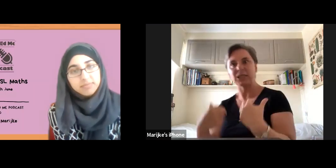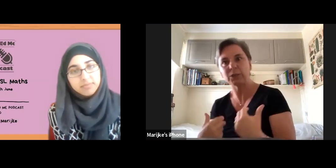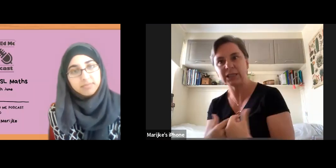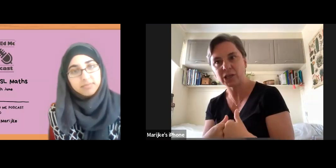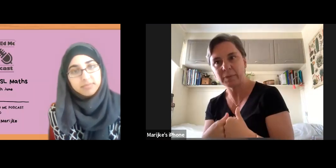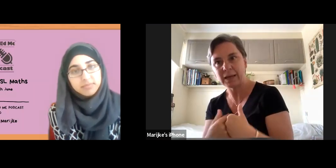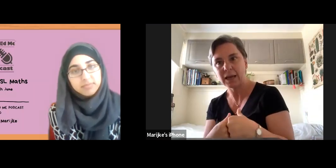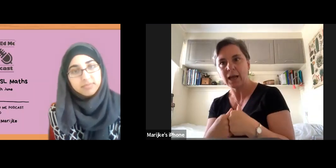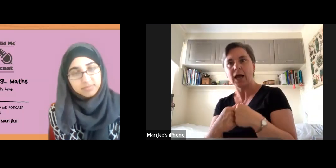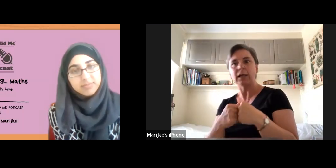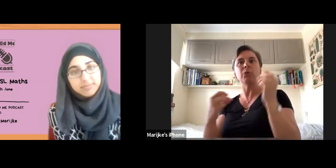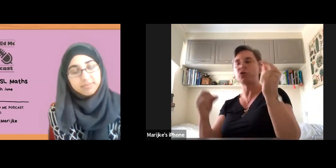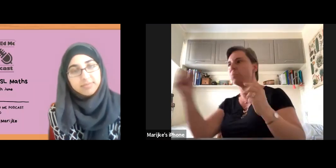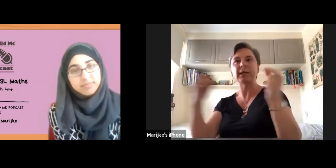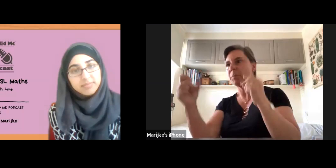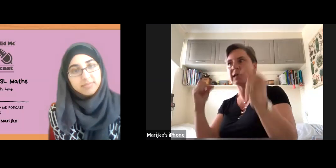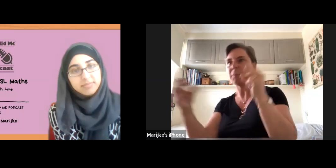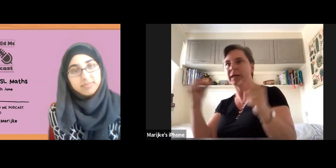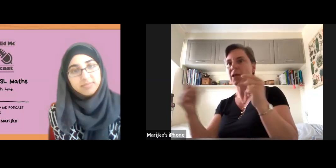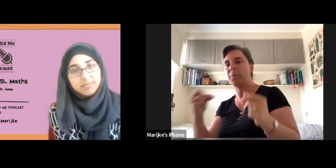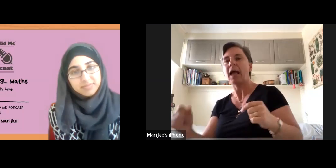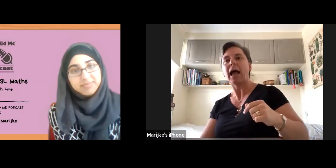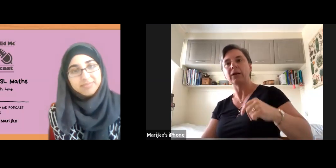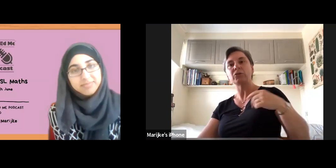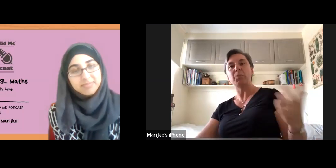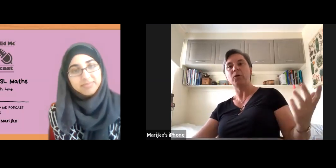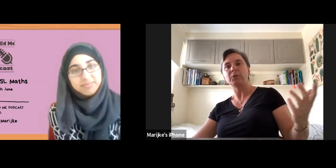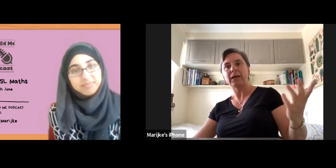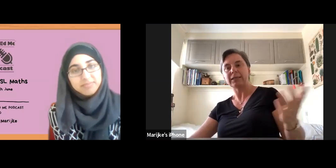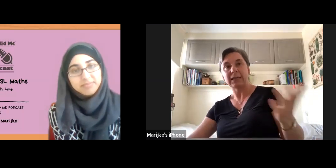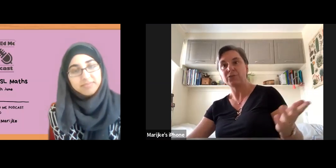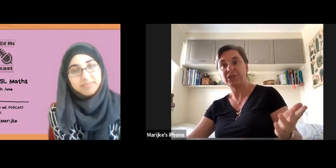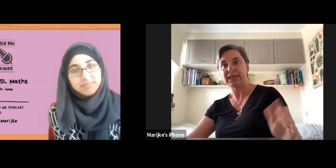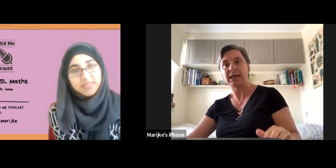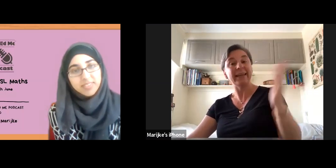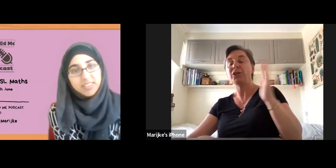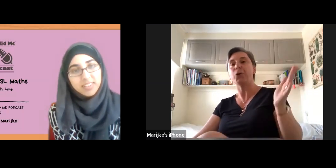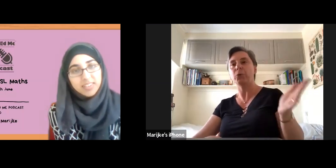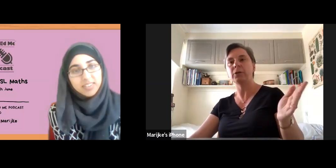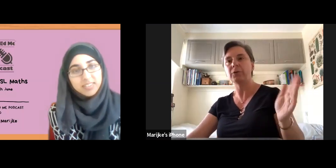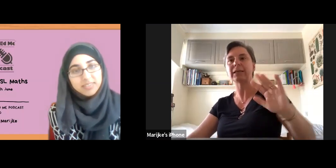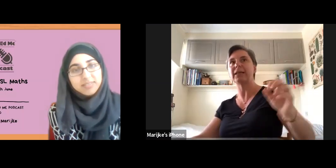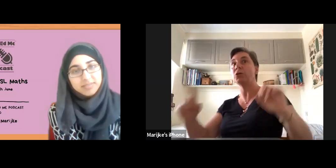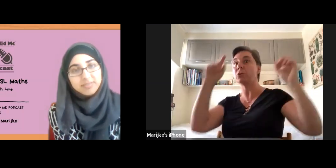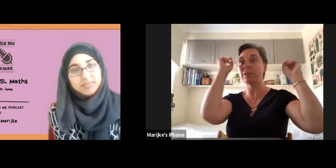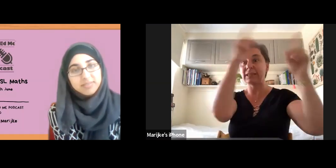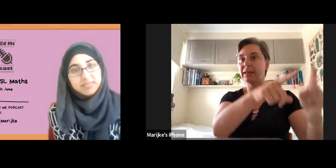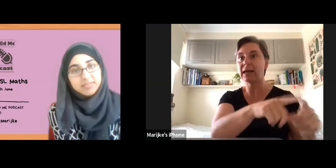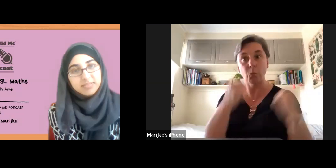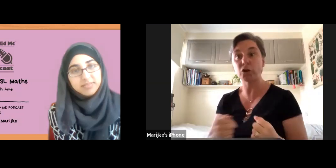were teaching me, and I was just picking it up. And it got to the point where I said to the TA, and they knew, you know, I said, you go and sit and watch